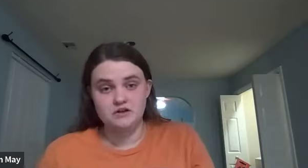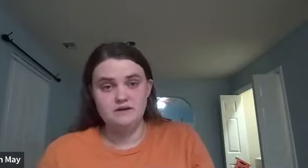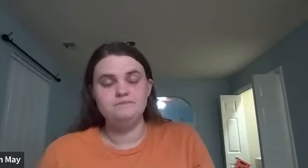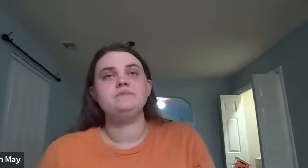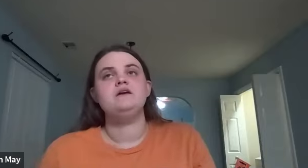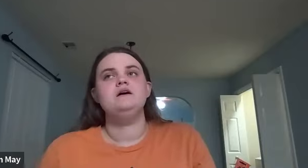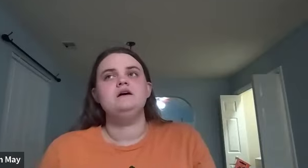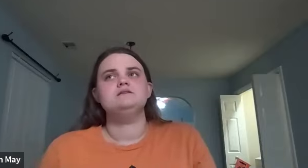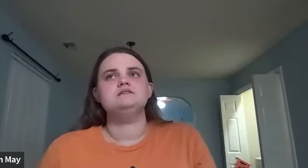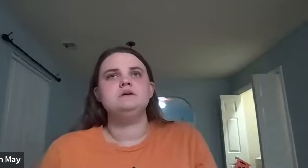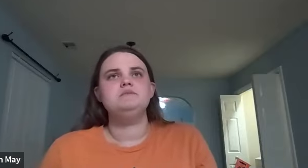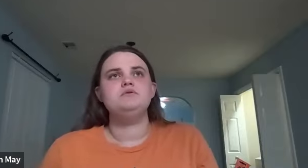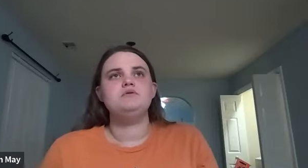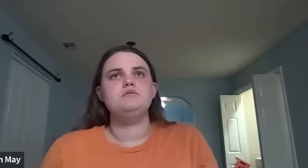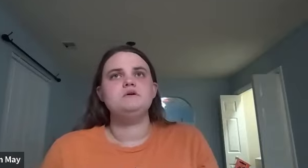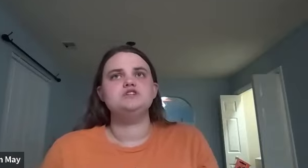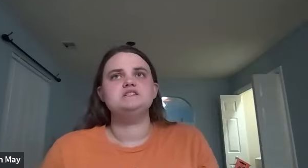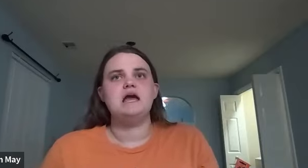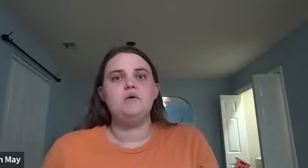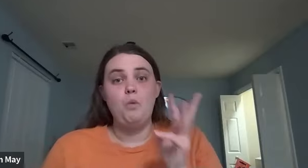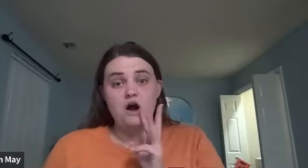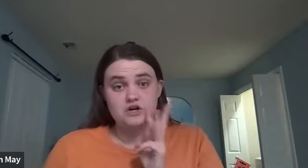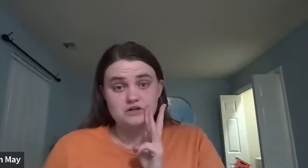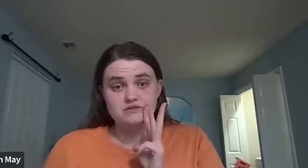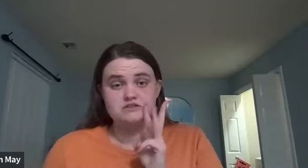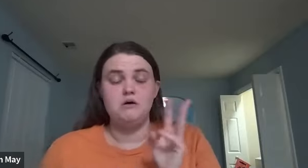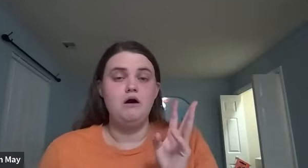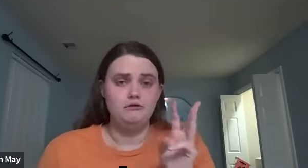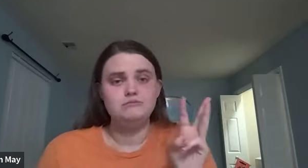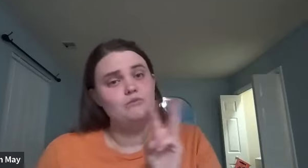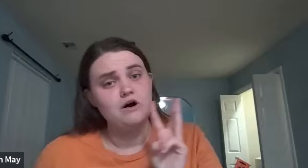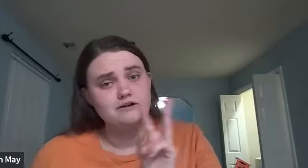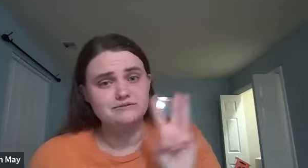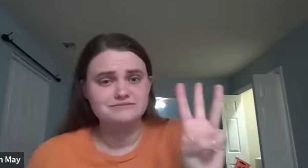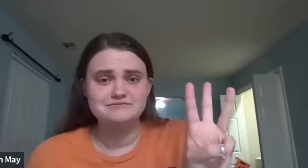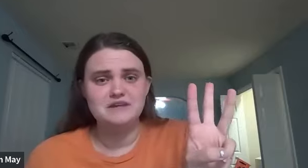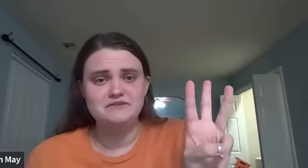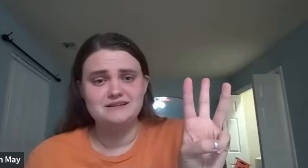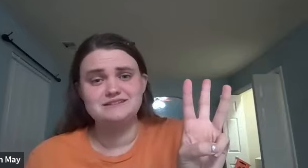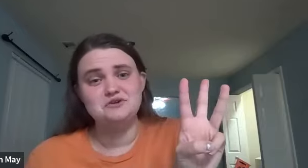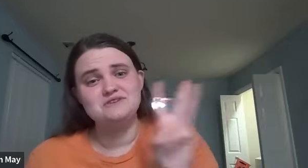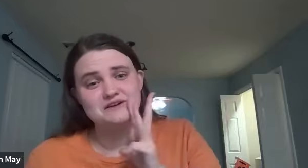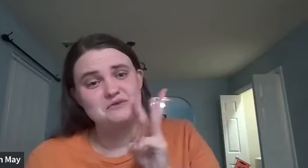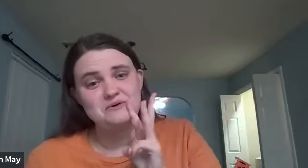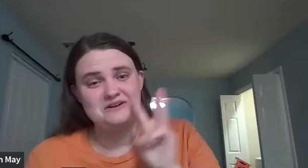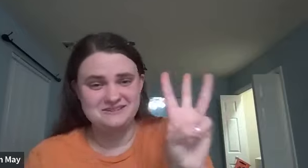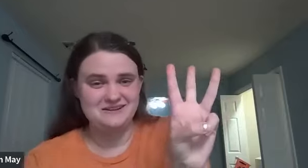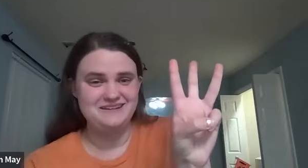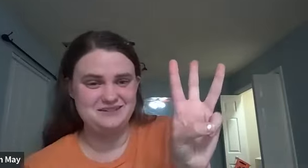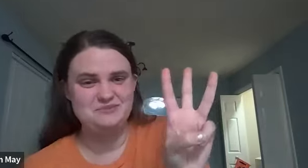it. Some people will just say water. So, water. If you guys didn't know the sign for water, sorry,